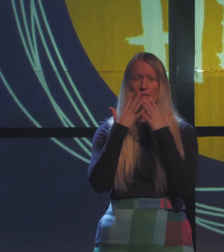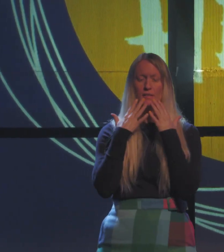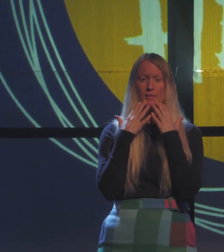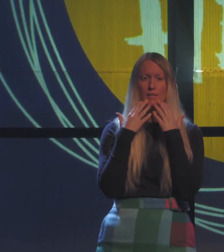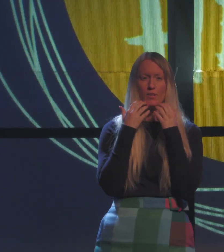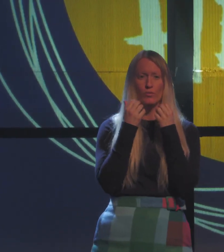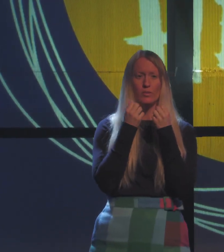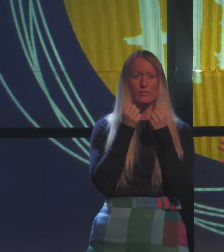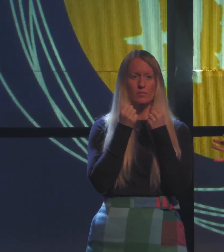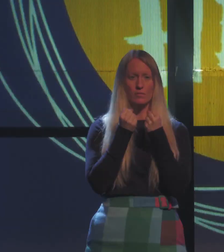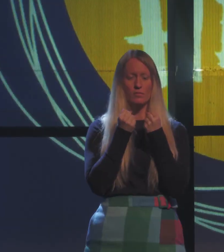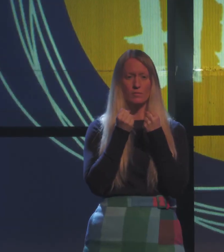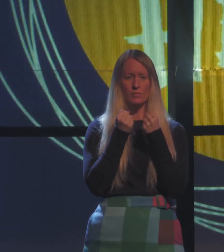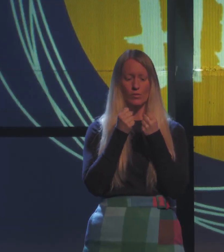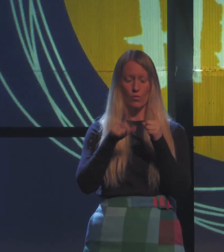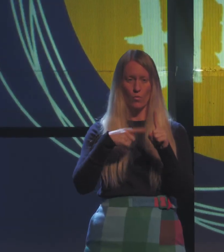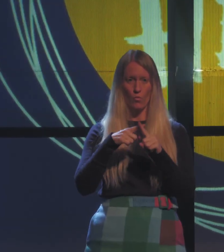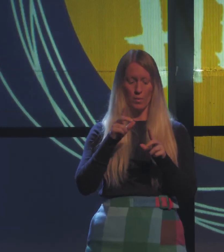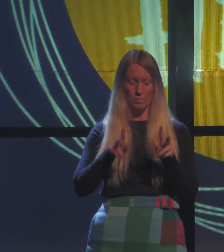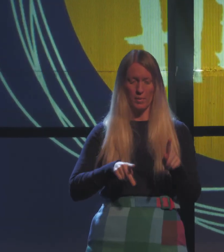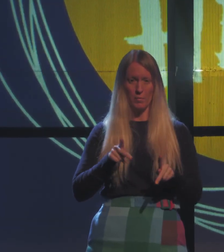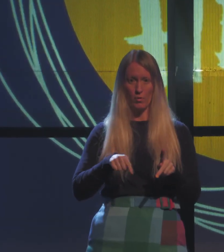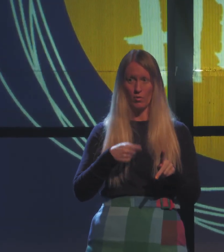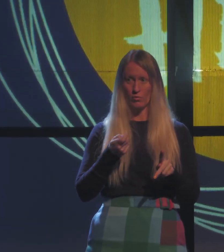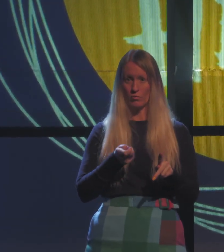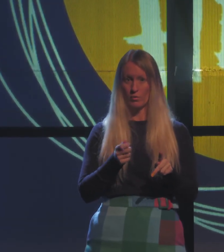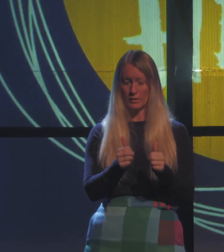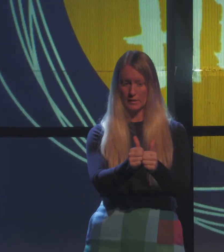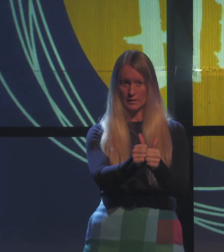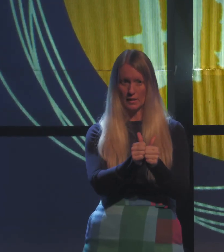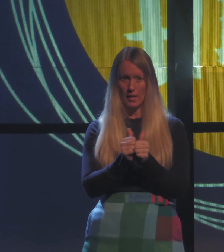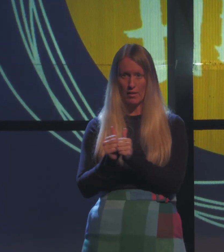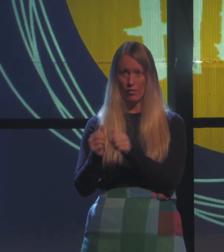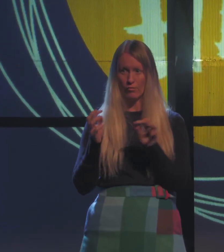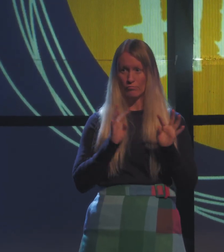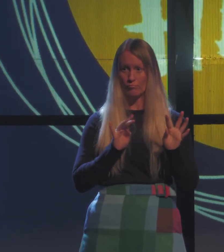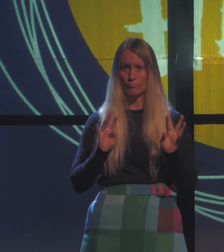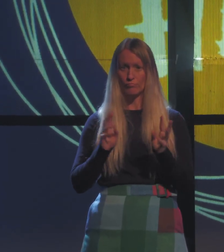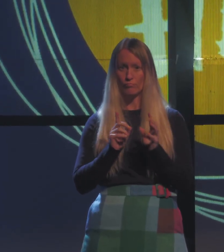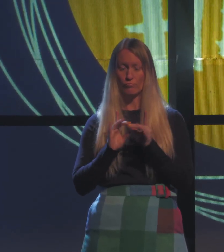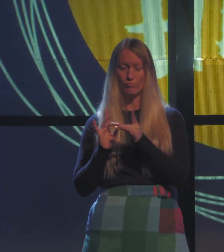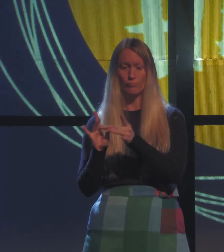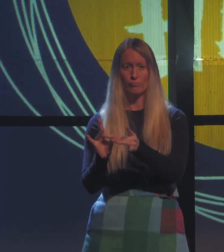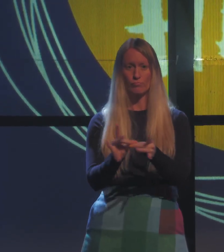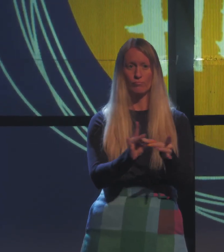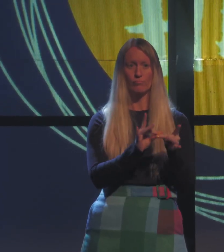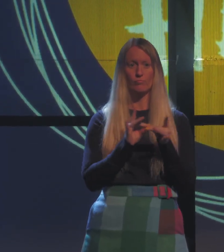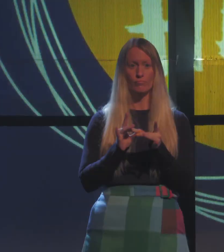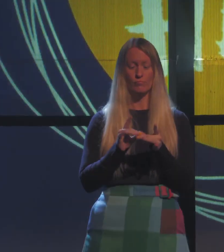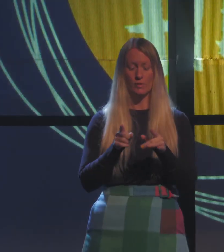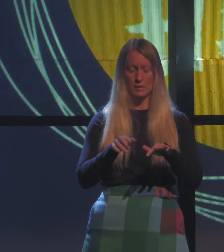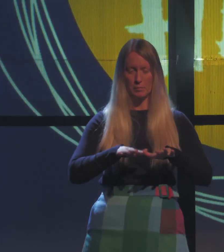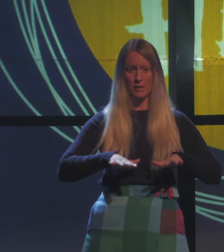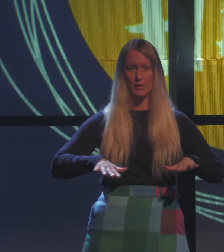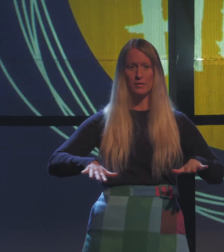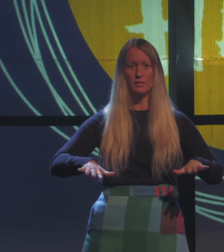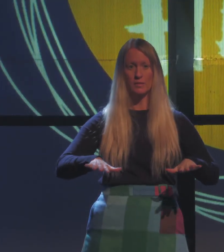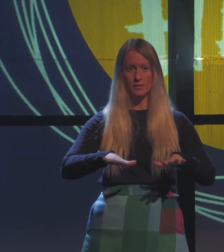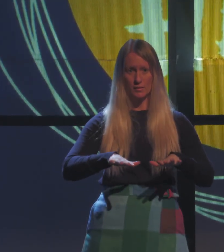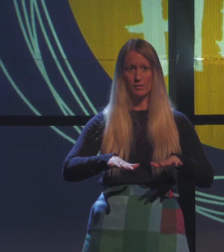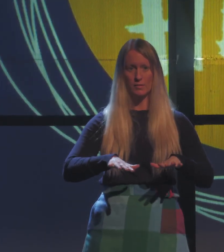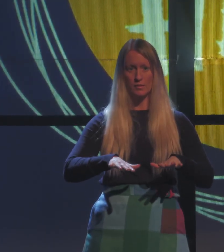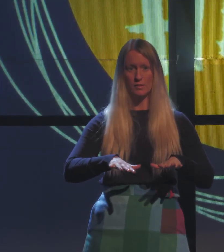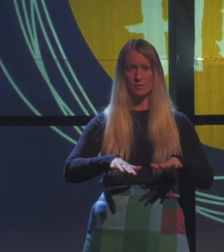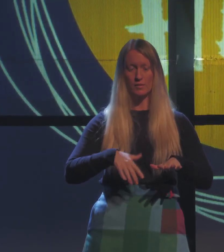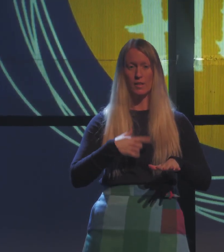sacredness when people come together and they make space and